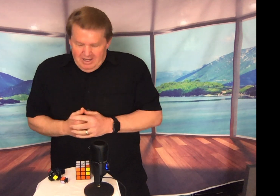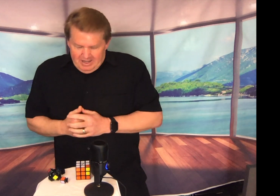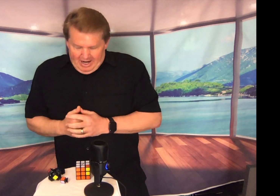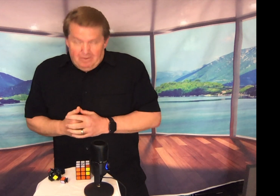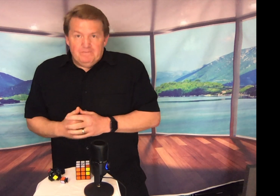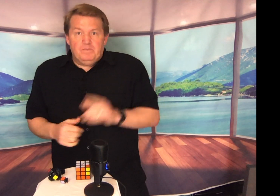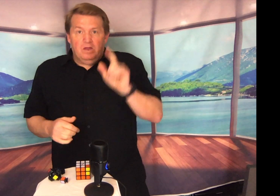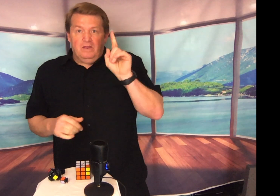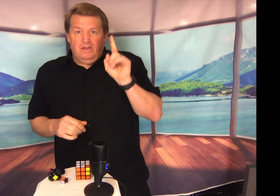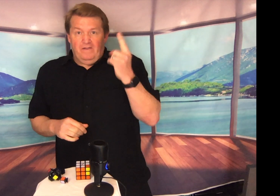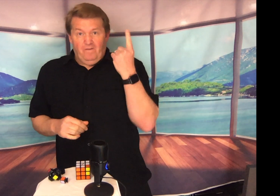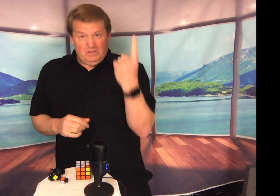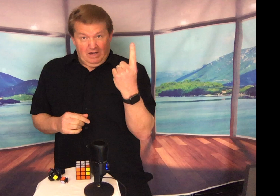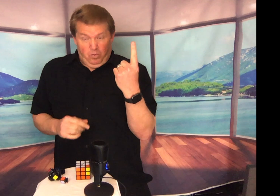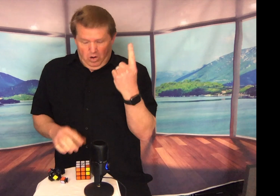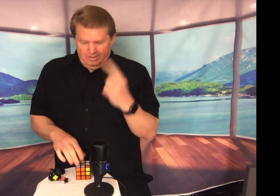now. Step 1,